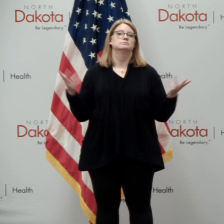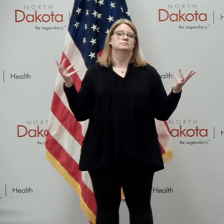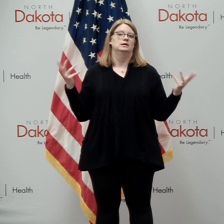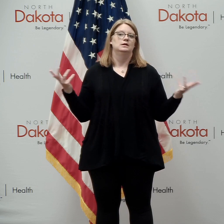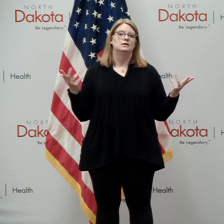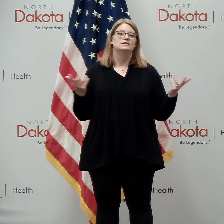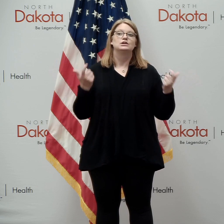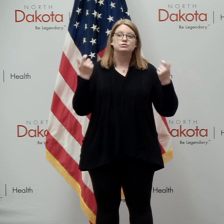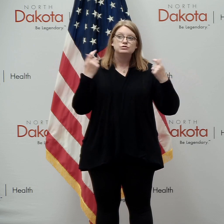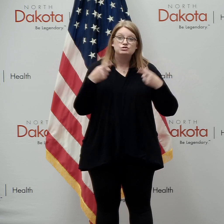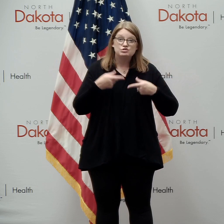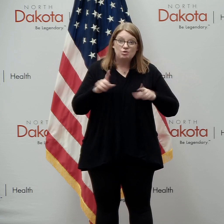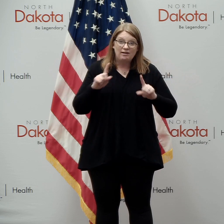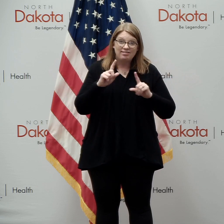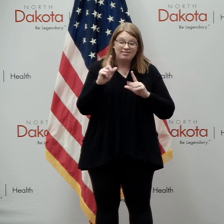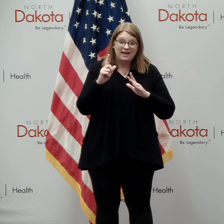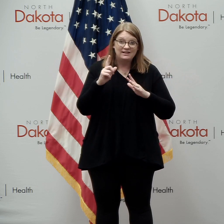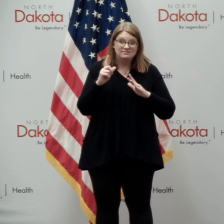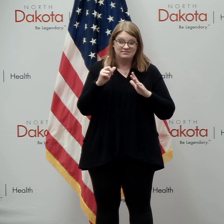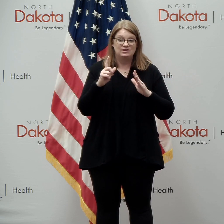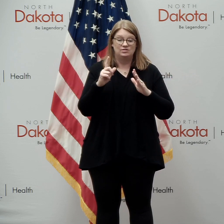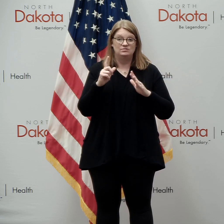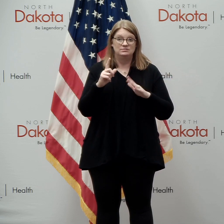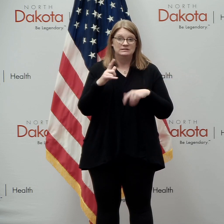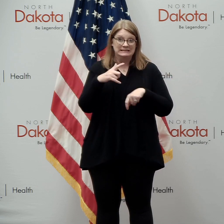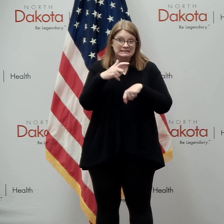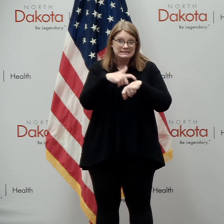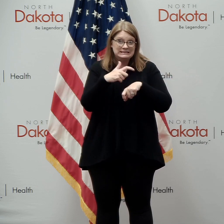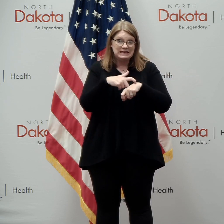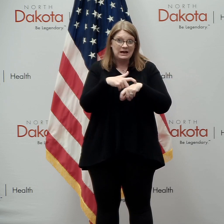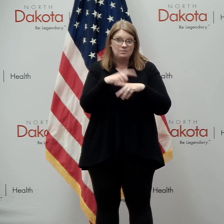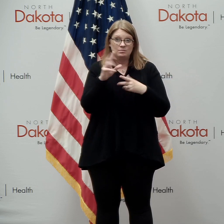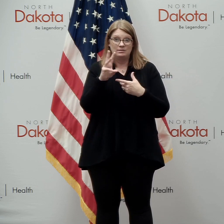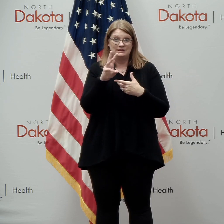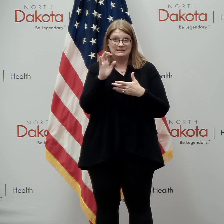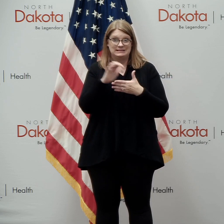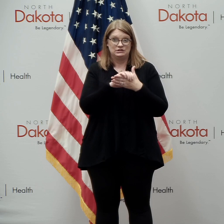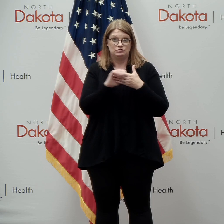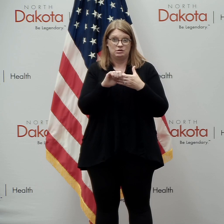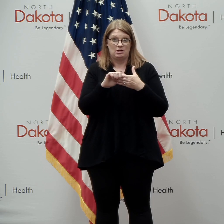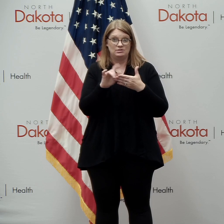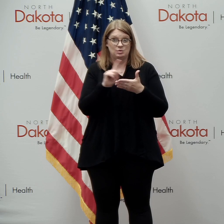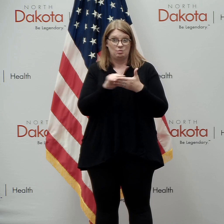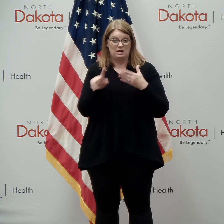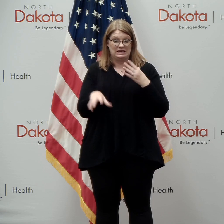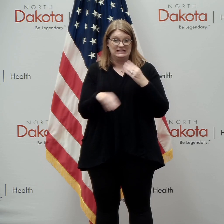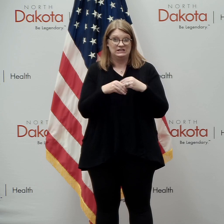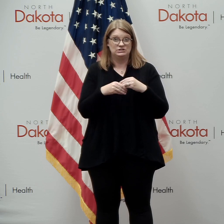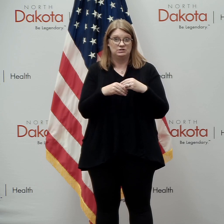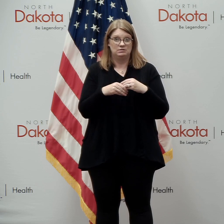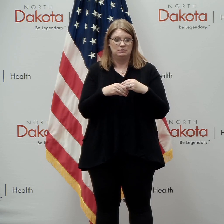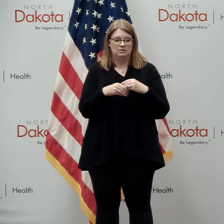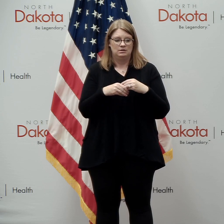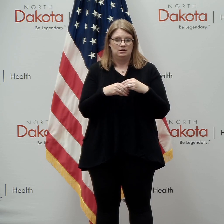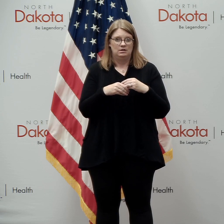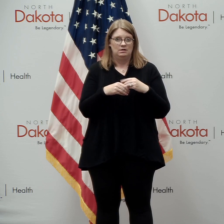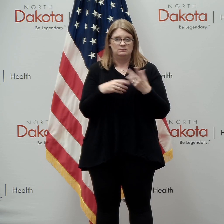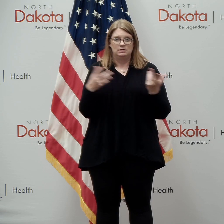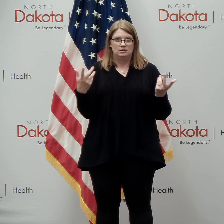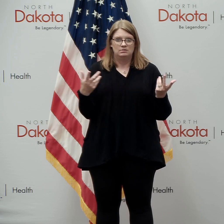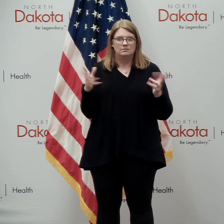trying to hire during that time frame when the $600 a week of additional was being paid and people having